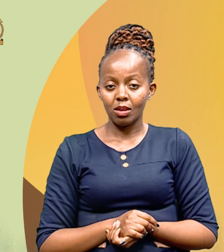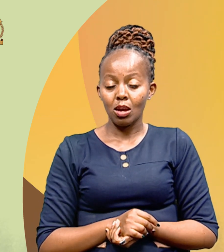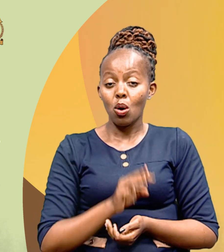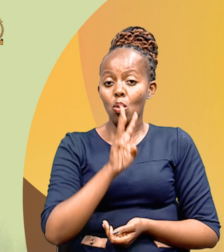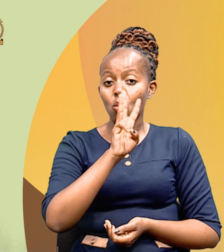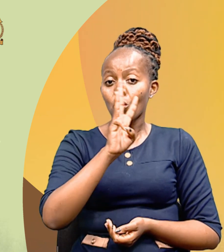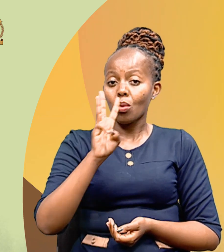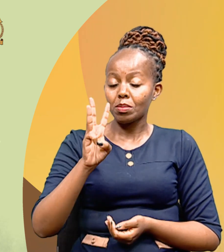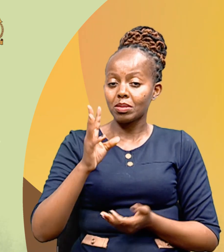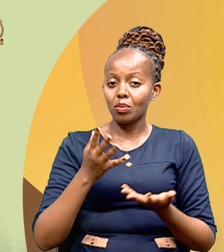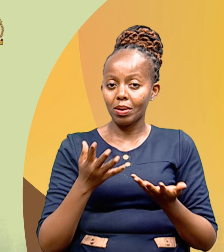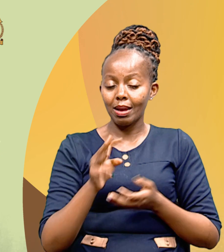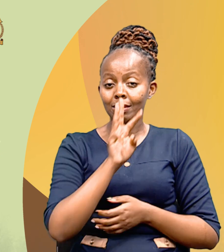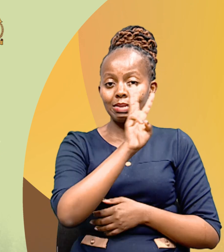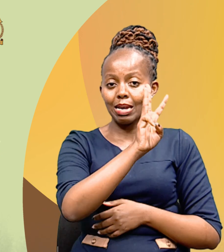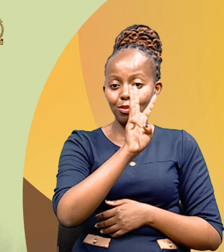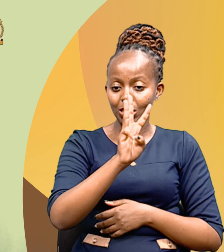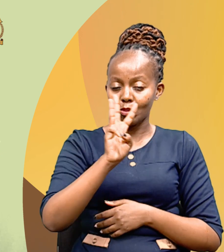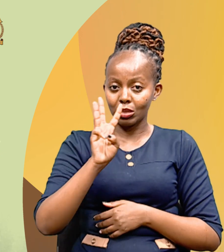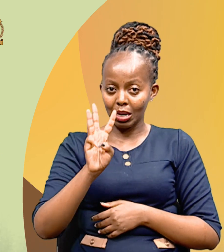Website